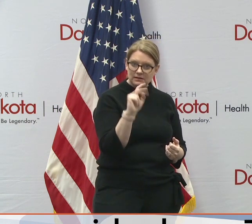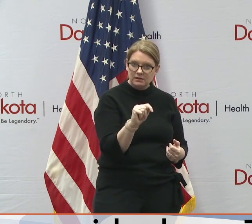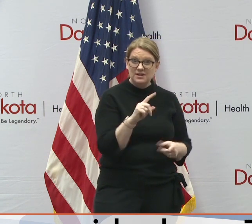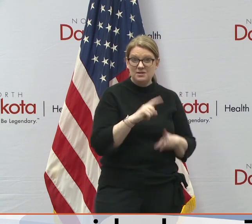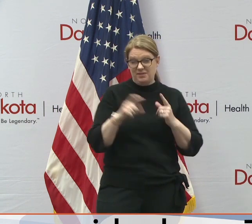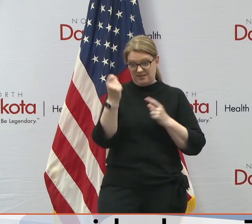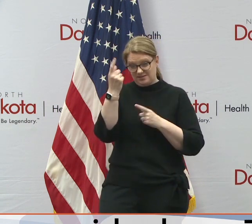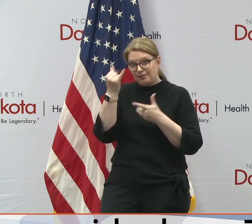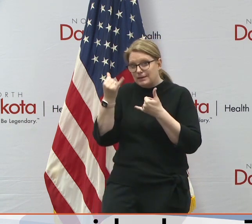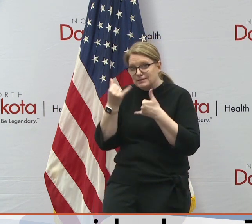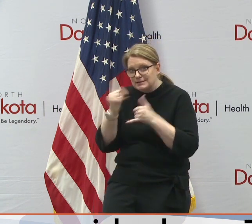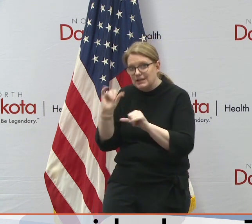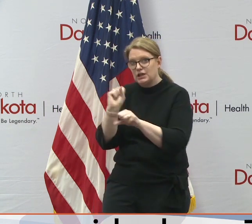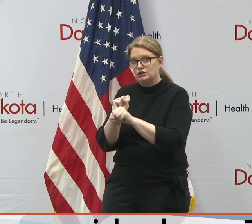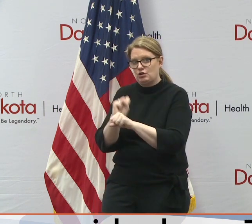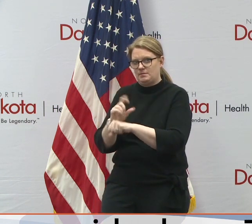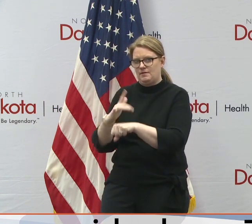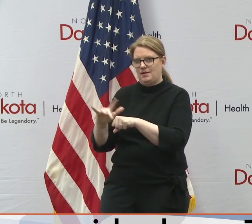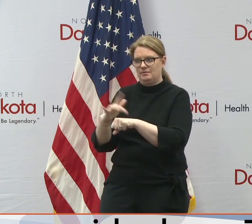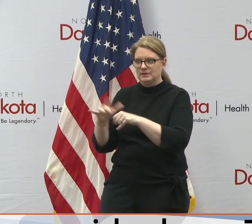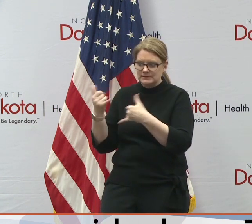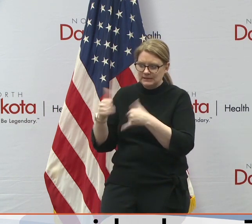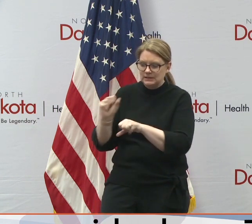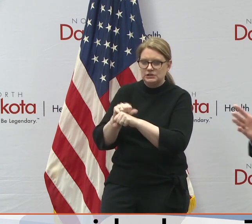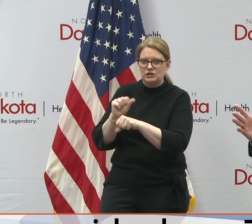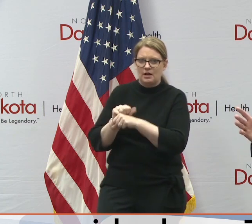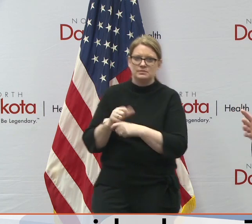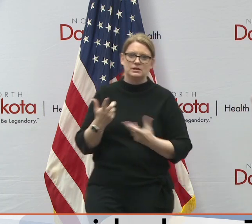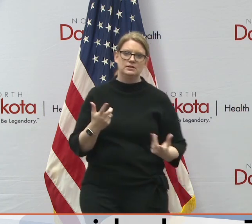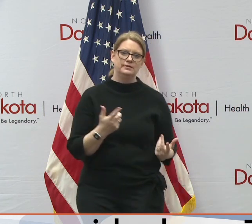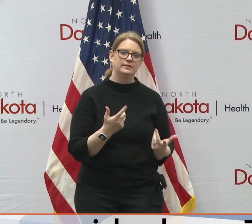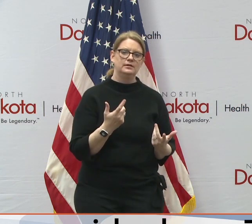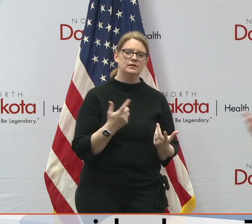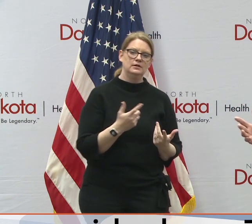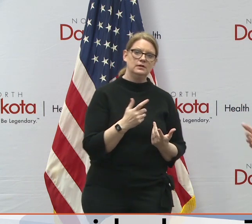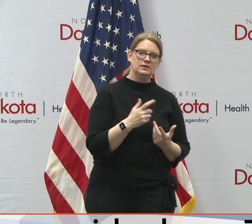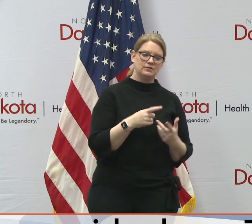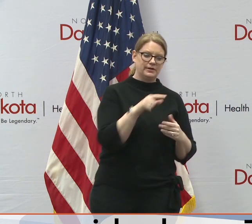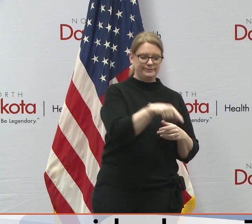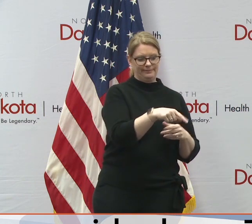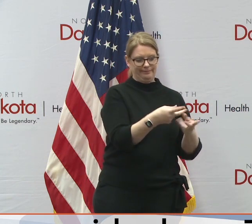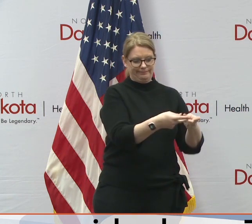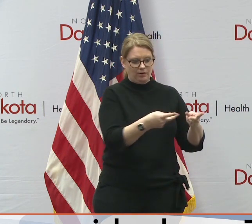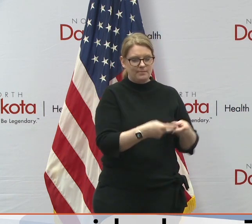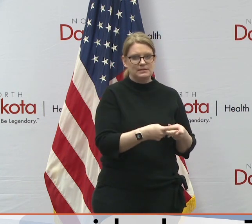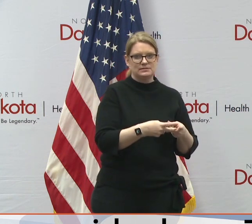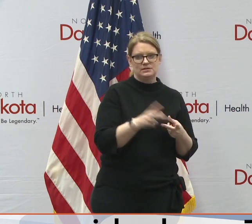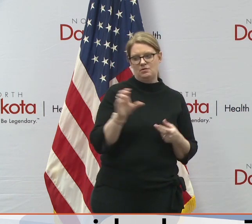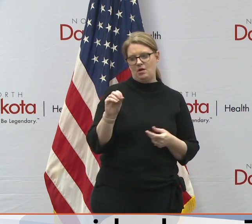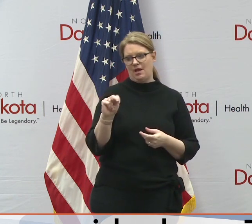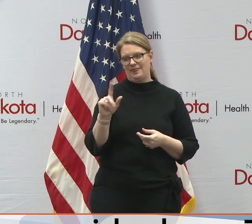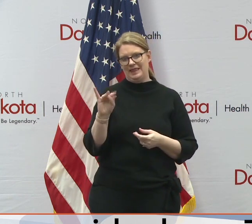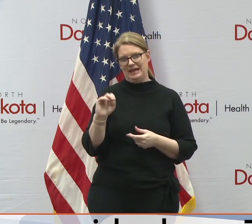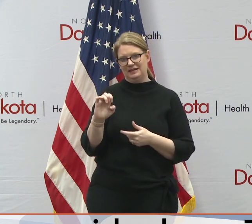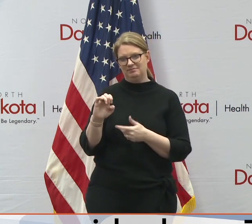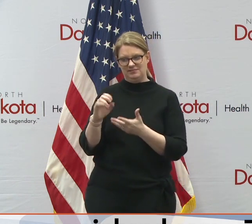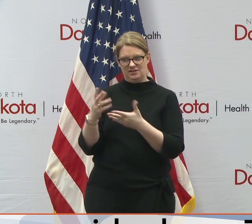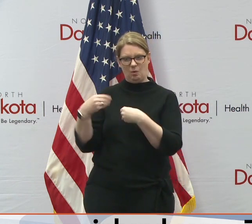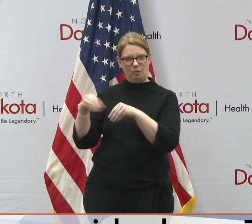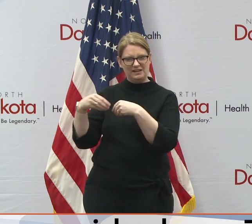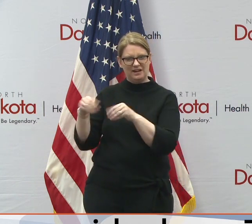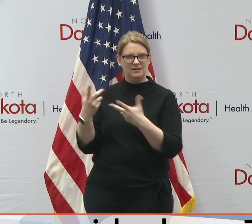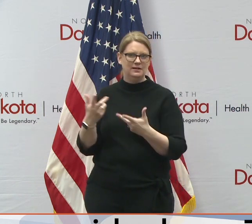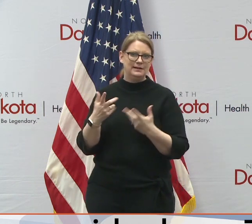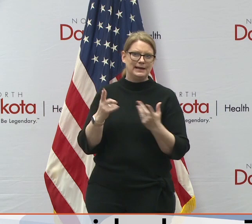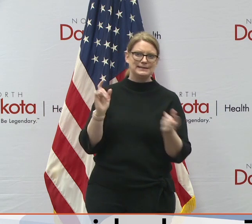during this shift, say from online, from on-premise to online retail, the shift in